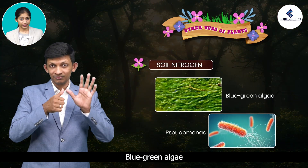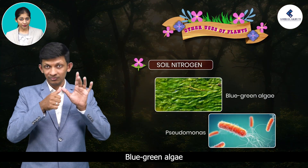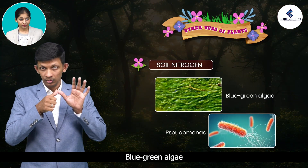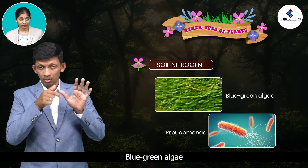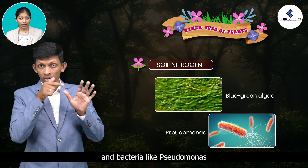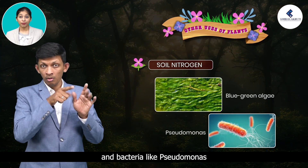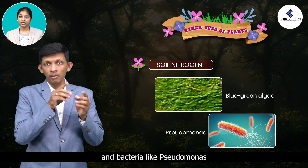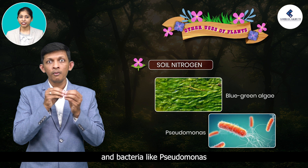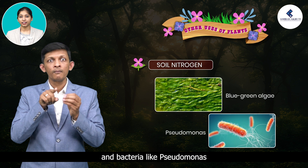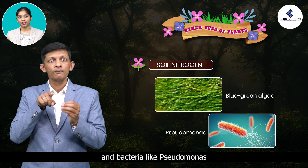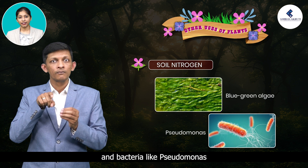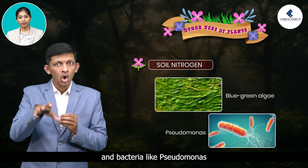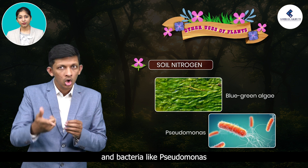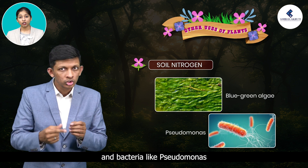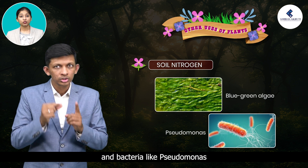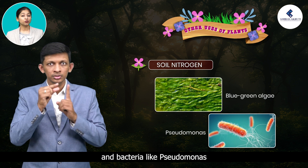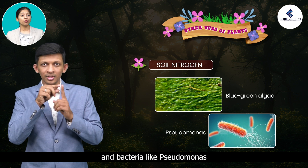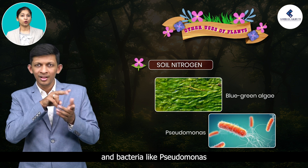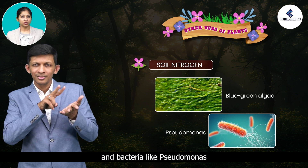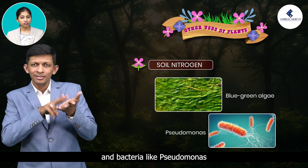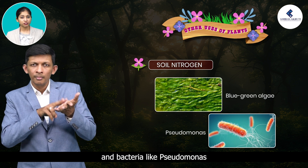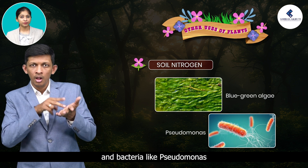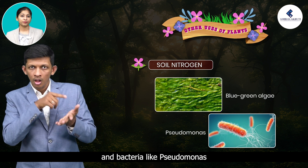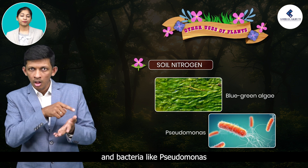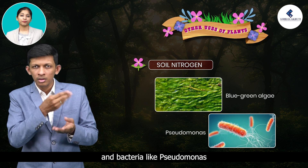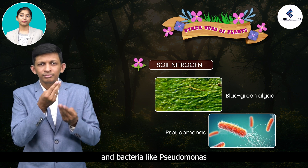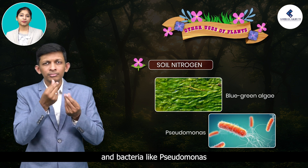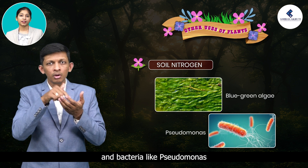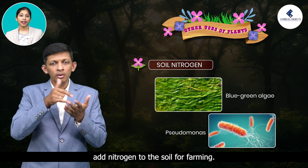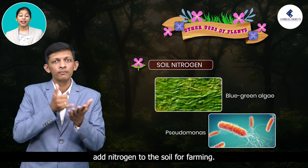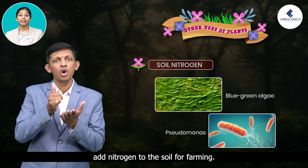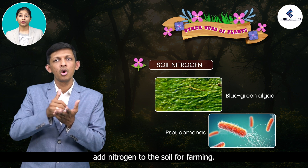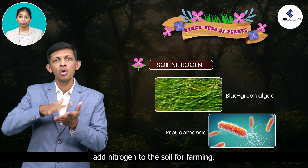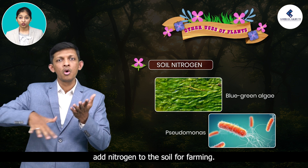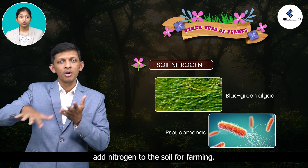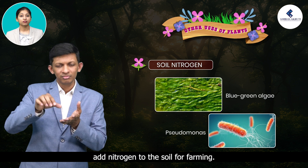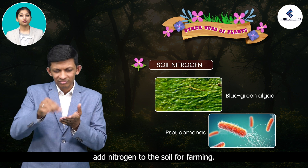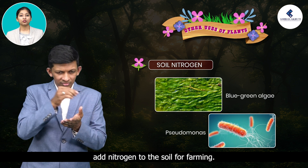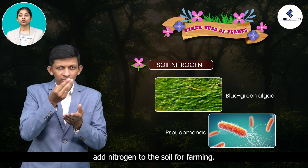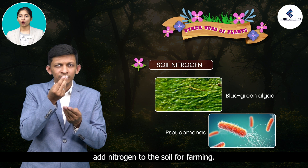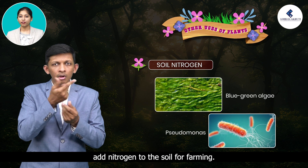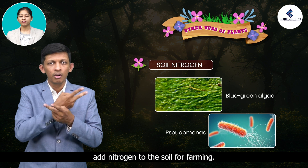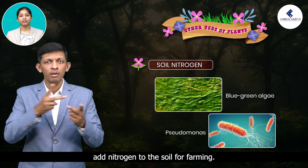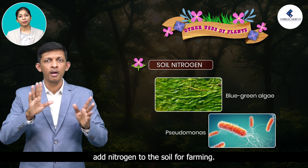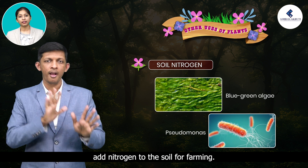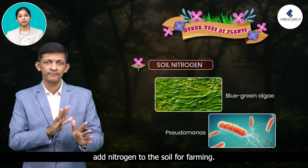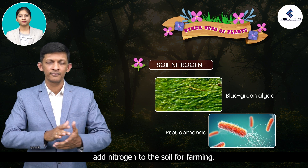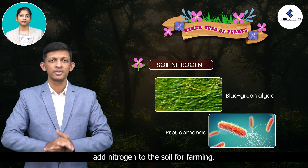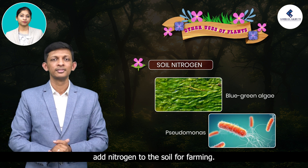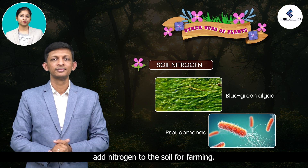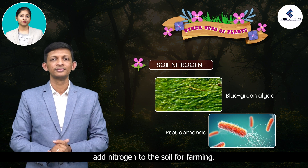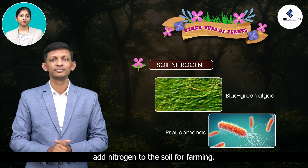Blue-green algae and bacteria like Pseudomonas add nitrogen to the soil for